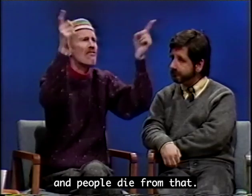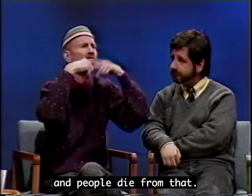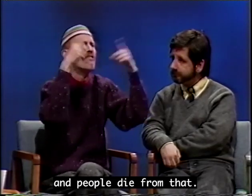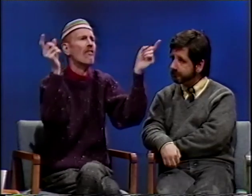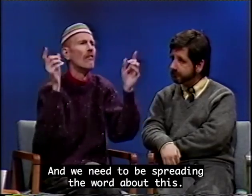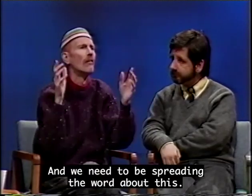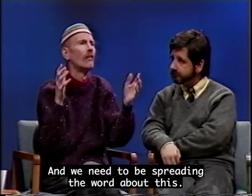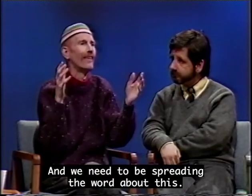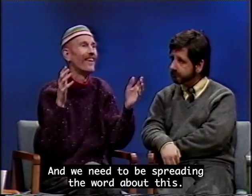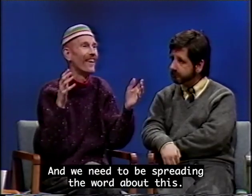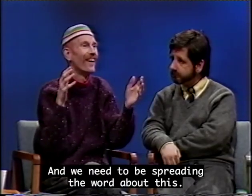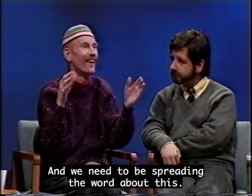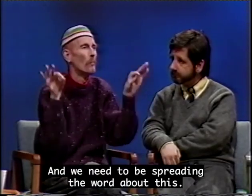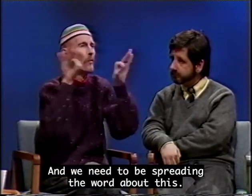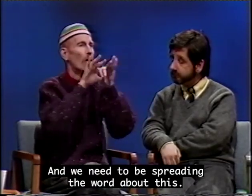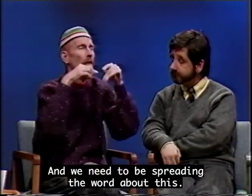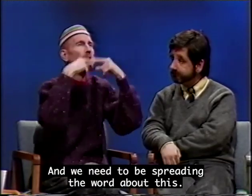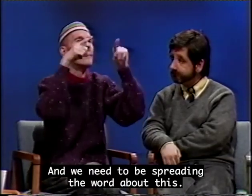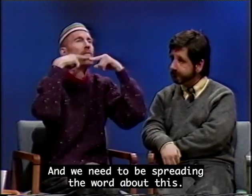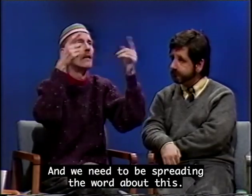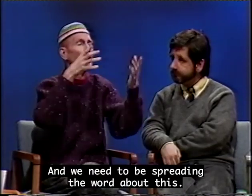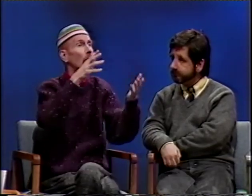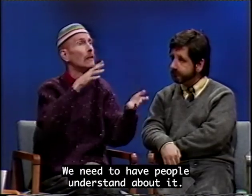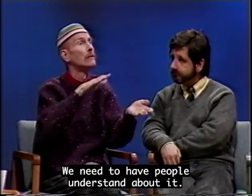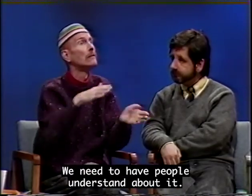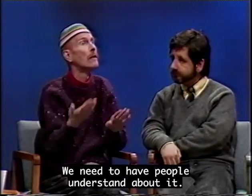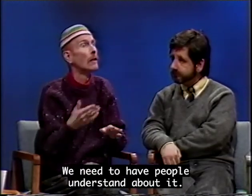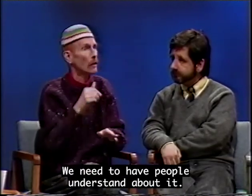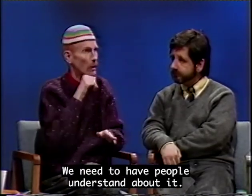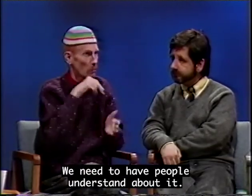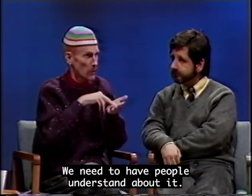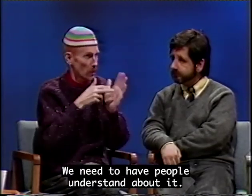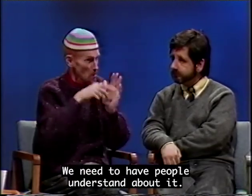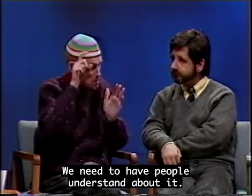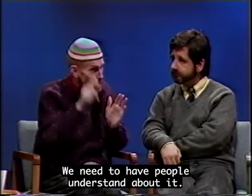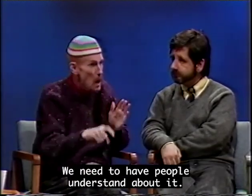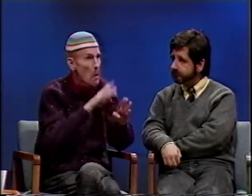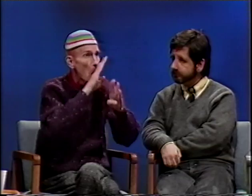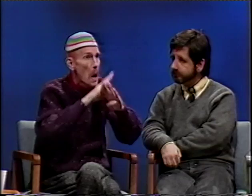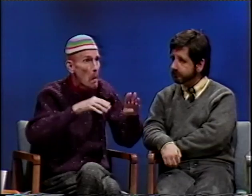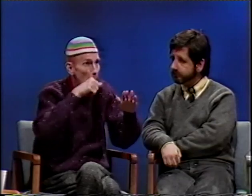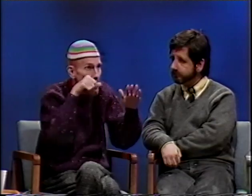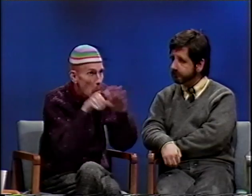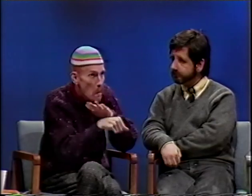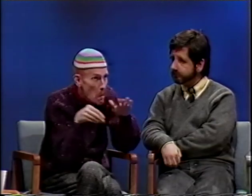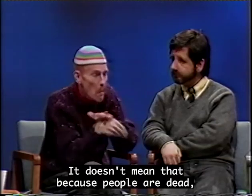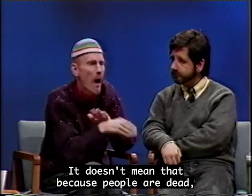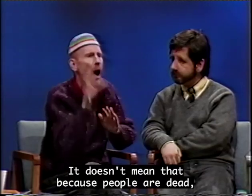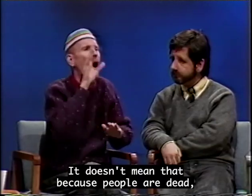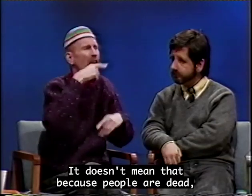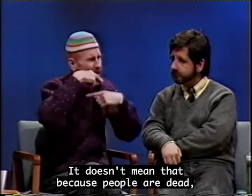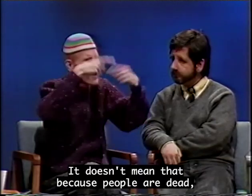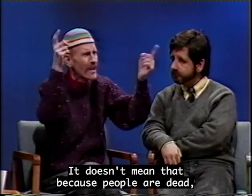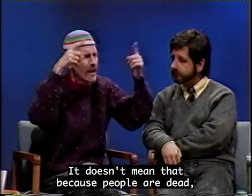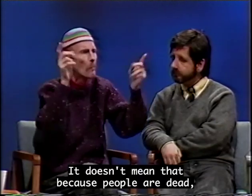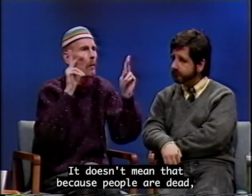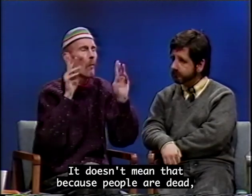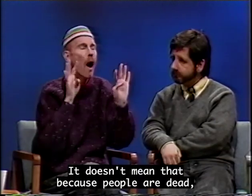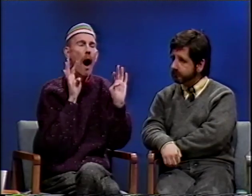that. And we need to be spreading the word about this. We need to have people understand about it. It doesn't mean that because people are dead,